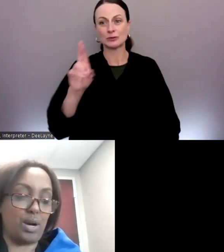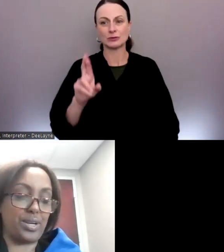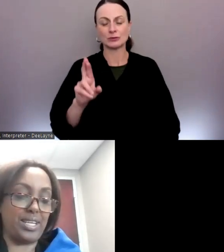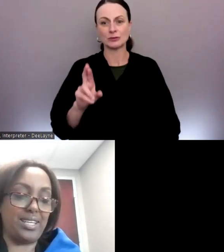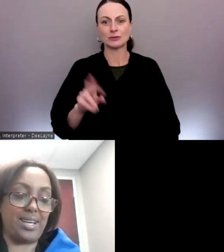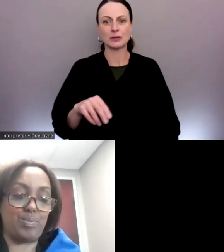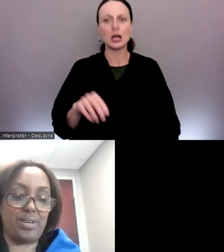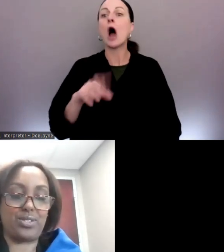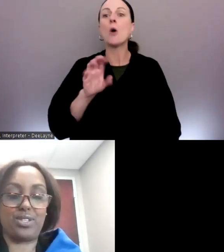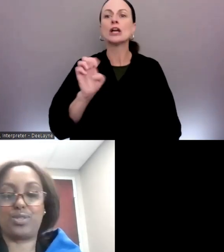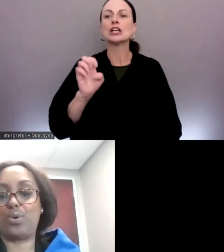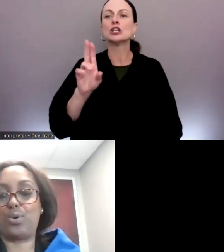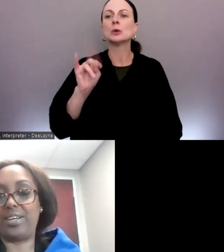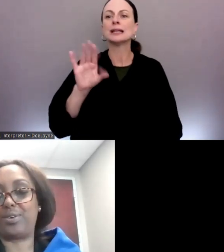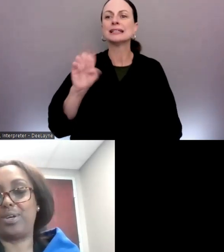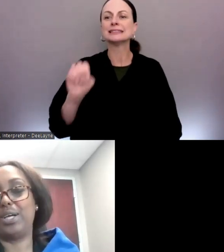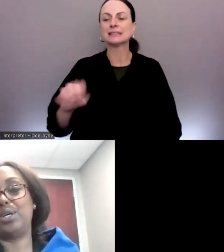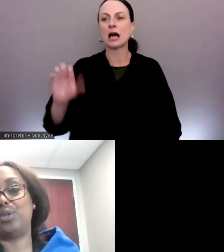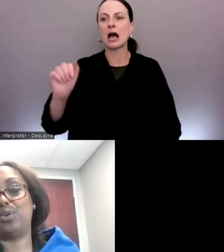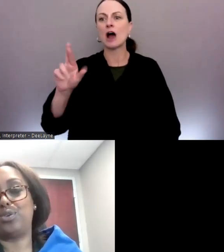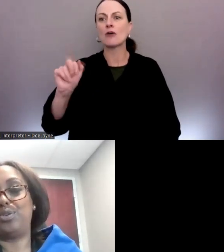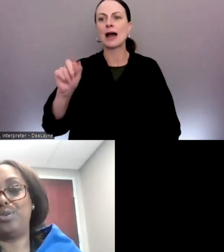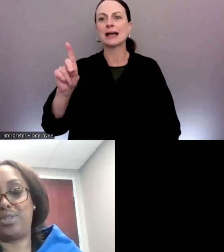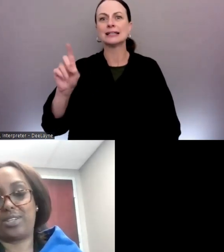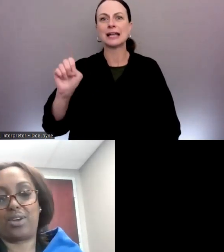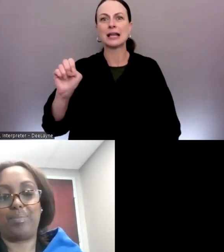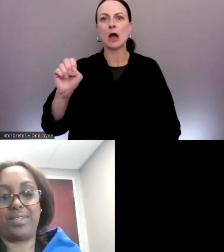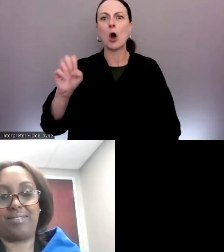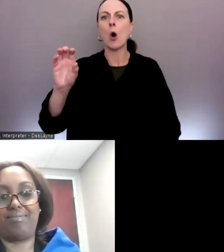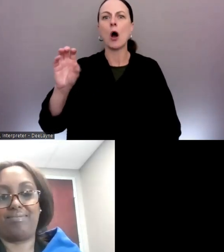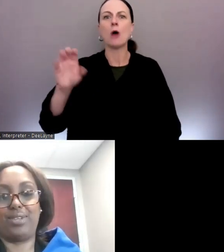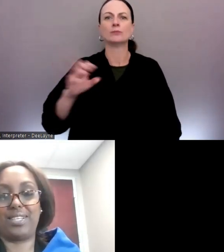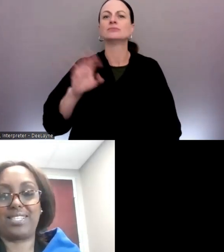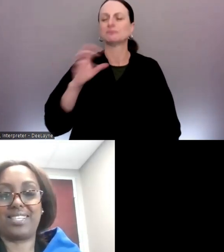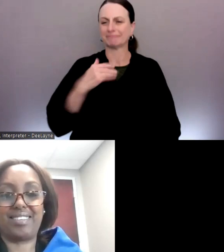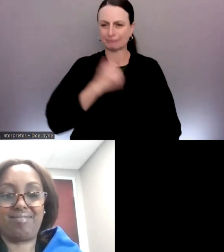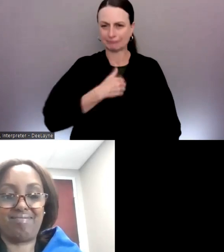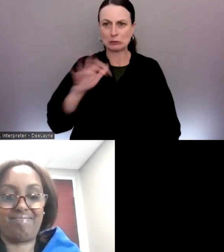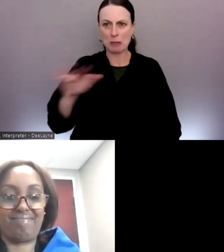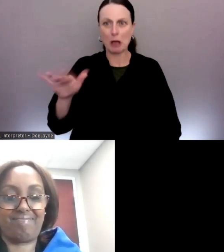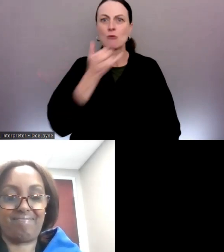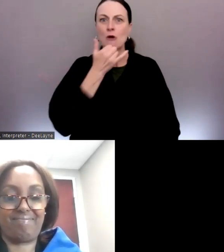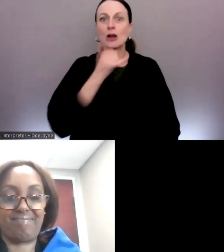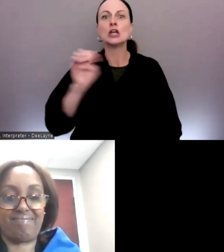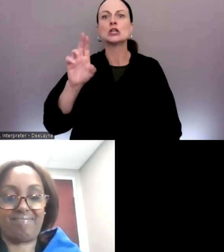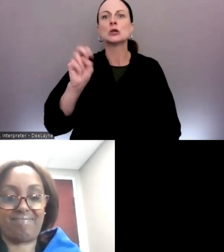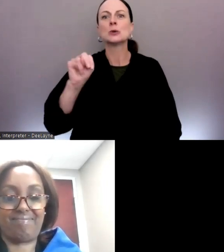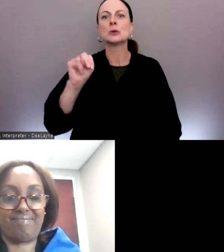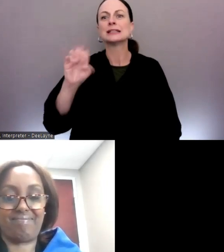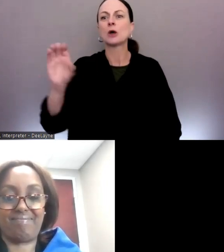Oledejo, our EDI Speaker Series Coordinator, to introduce Dr. Hampton. Eunice.